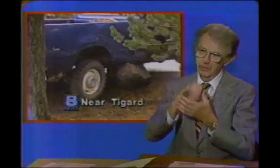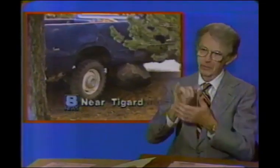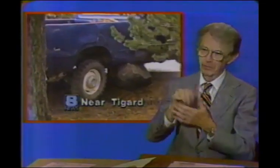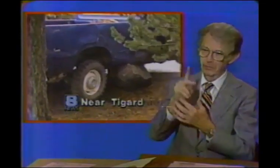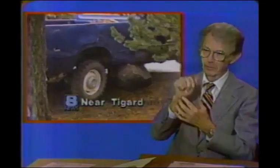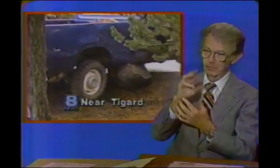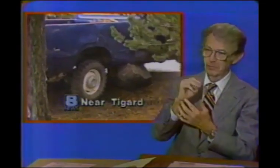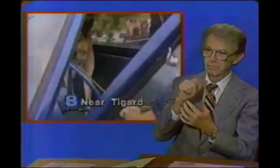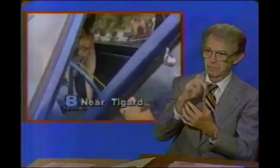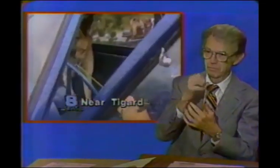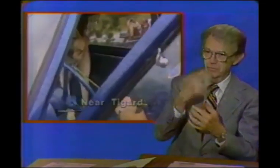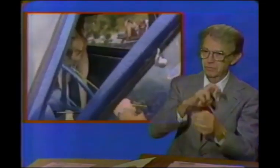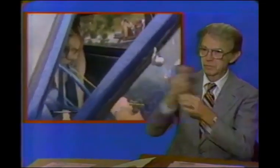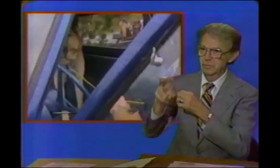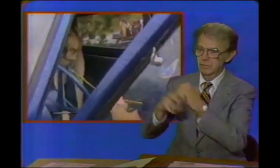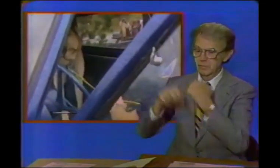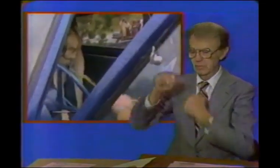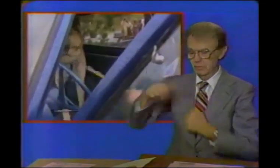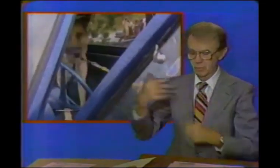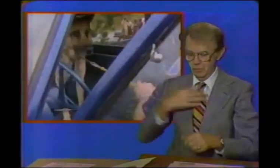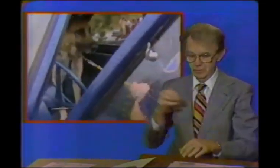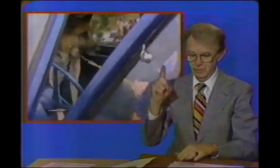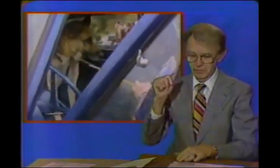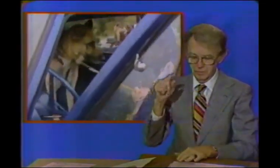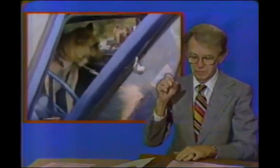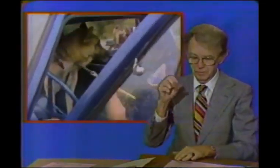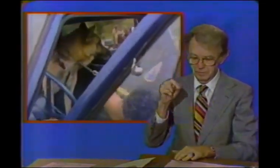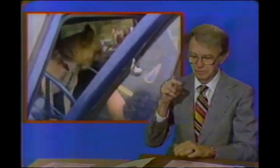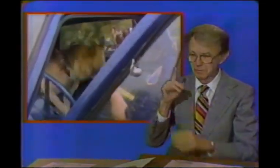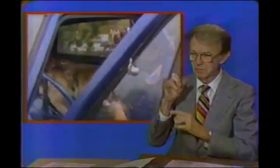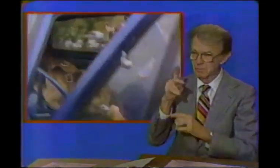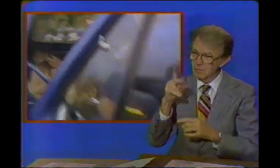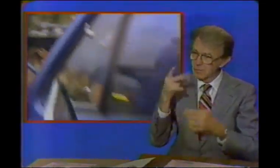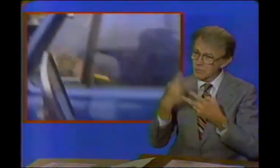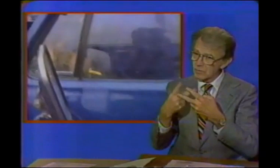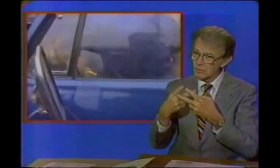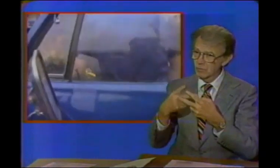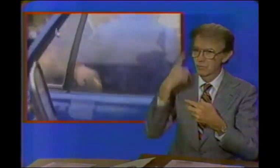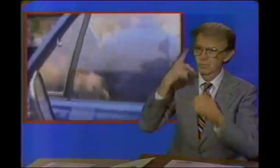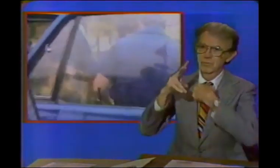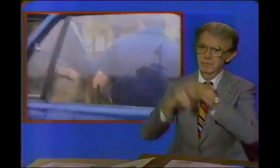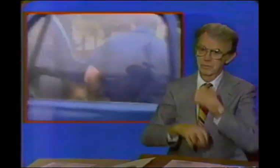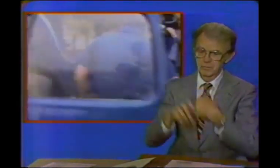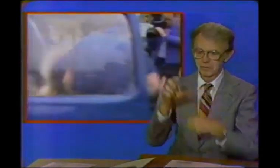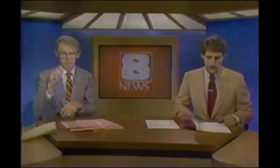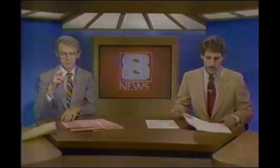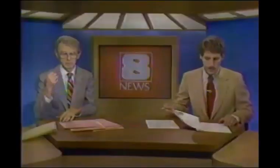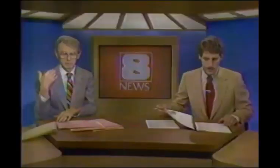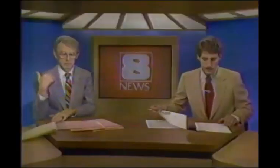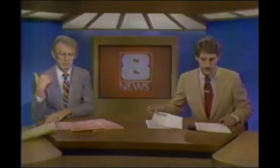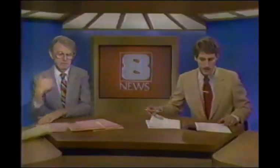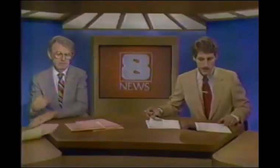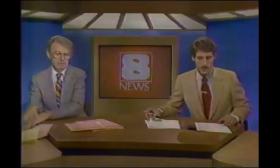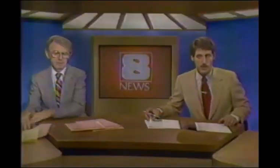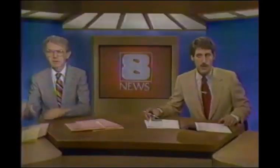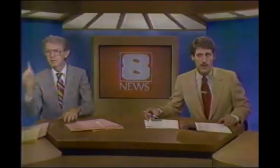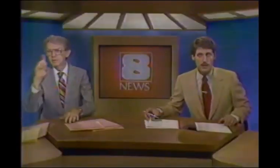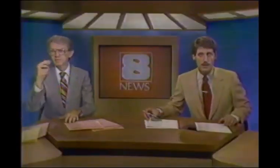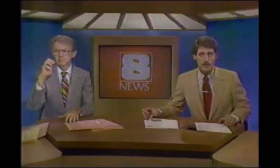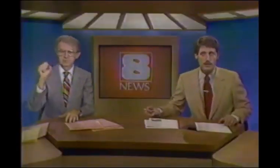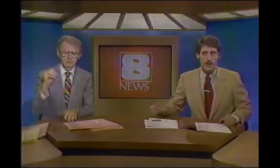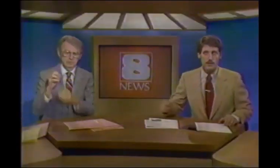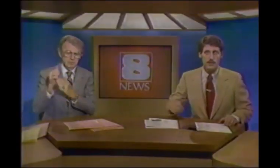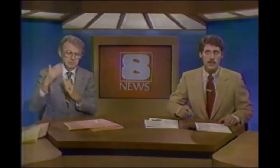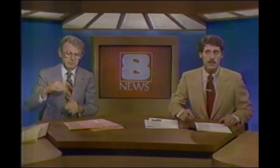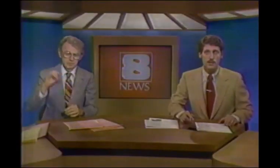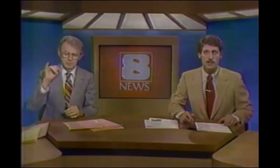Parmalee has now stolen a white Datsun pickup. He was serving 2 4-year sentences for unauthorized use of a vehicle. Well, DMSO pioneer